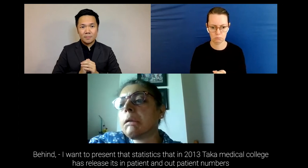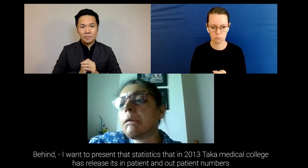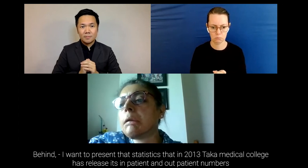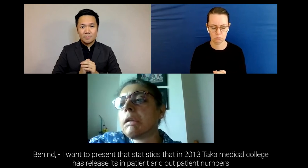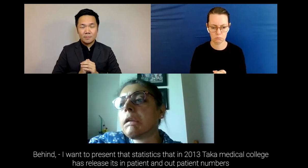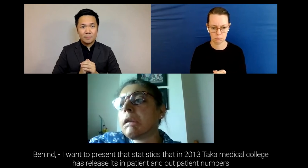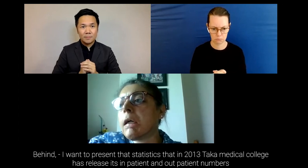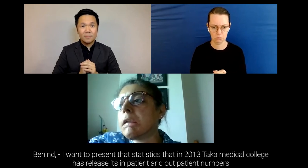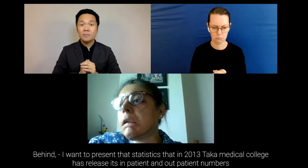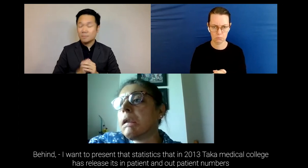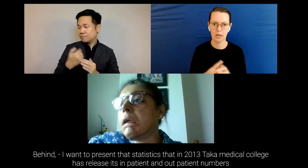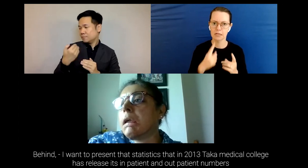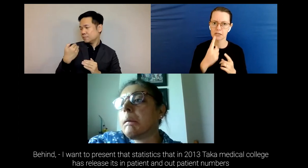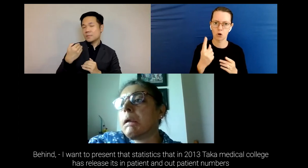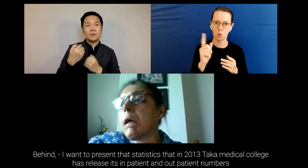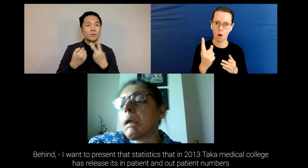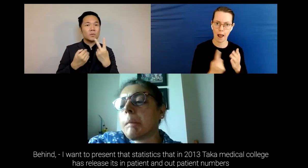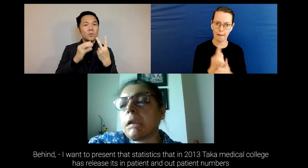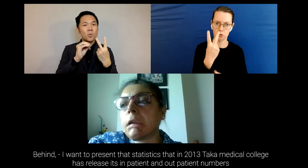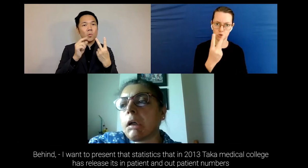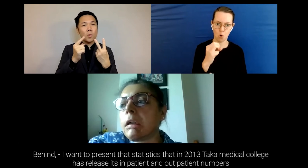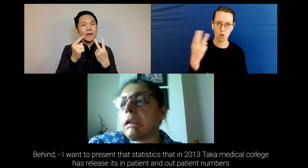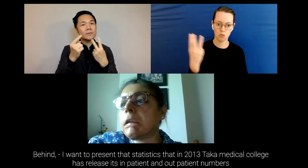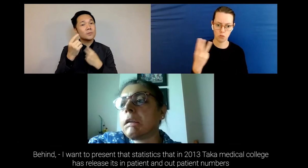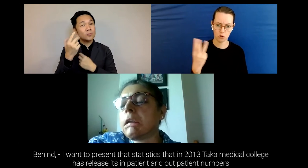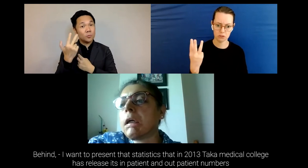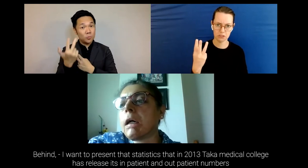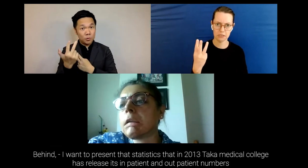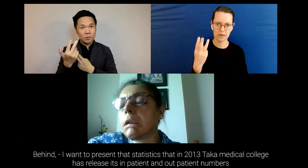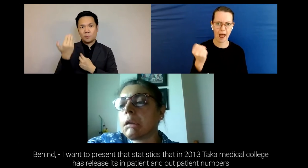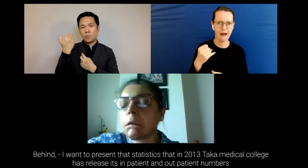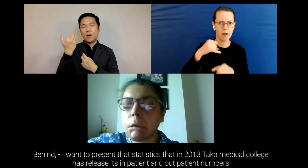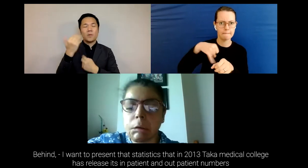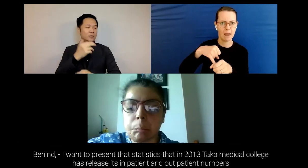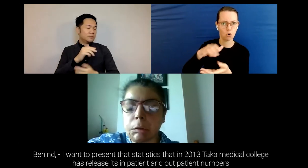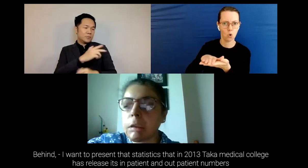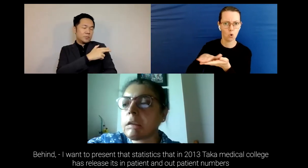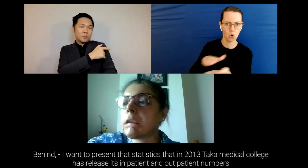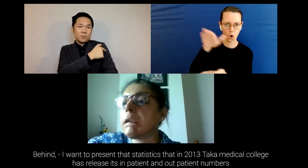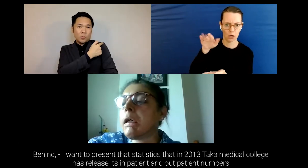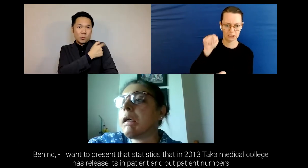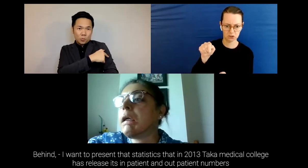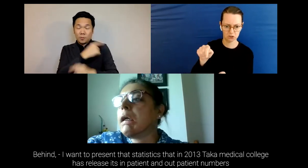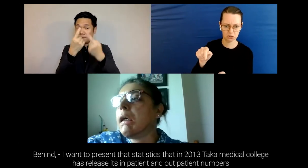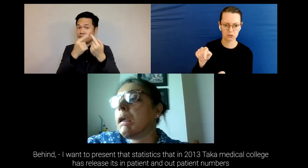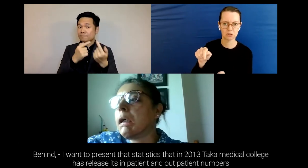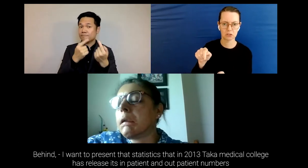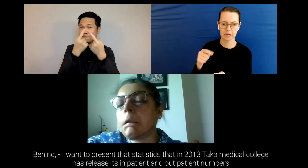in 2013, Dhaka Medical College has registered